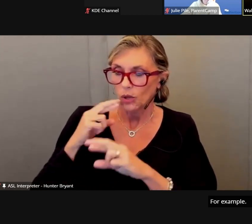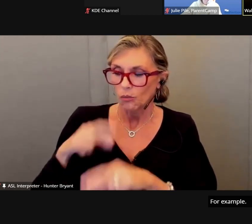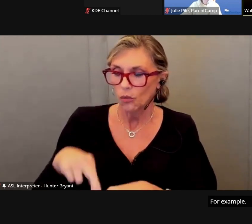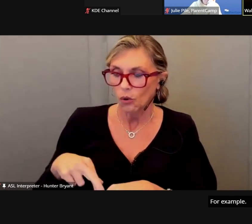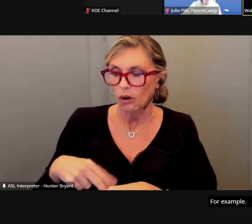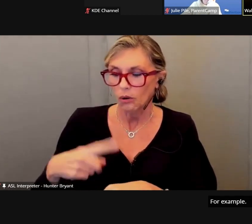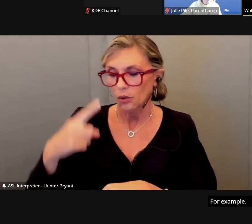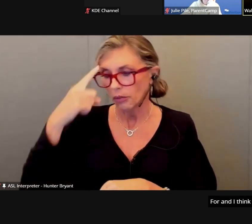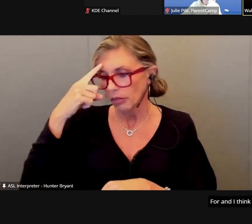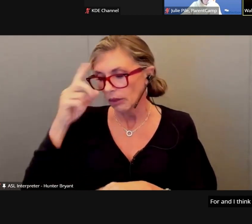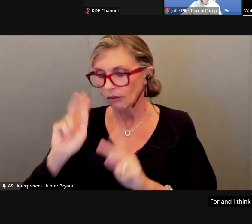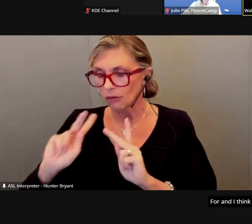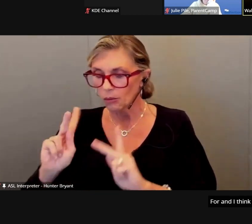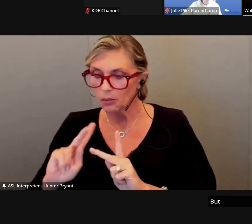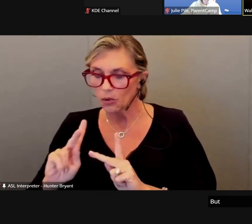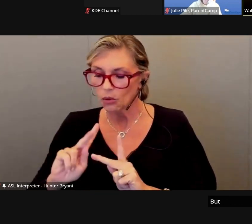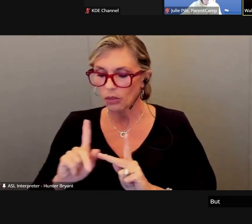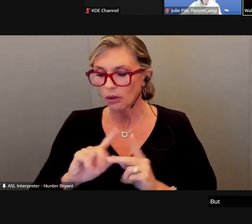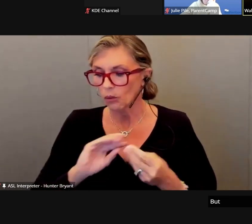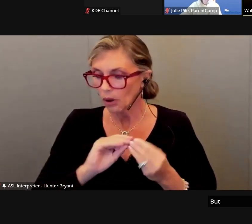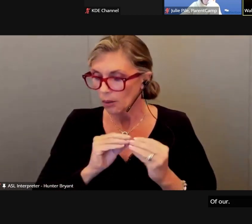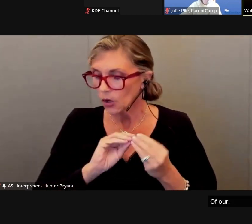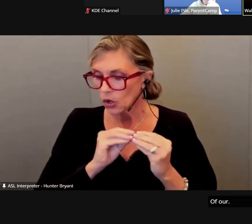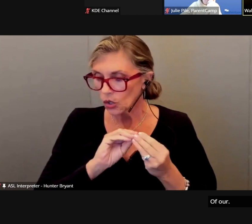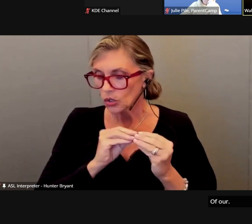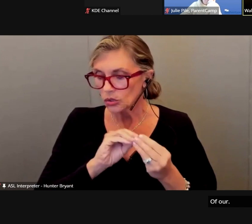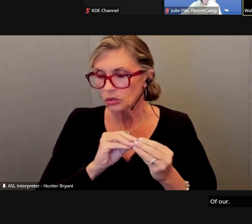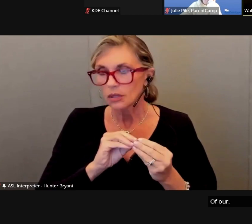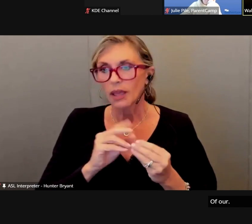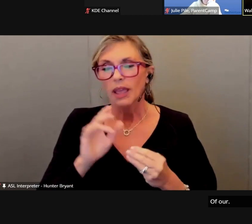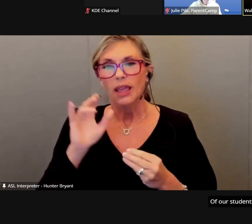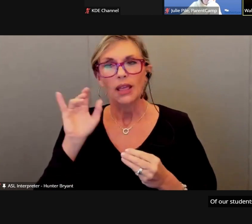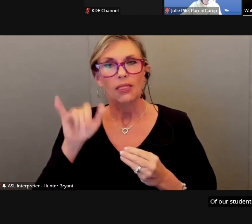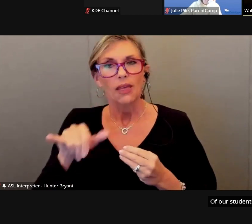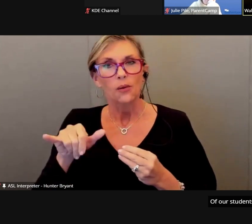place of our students,